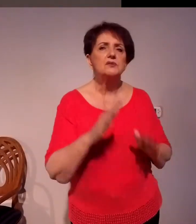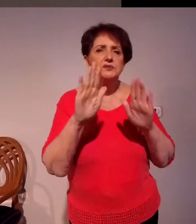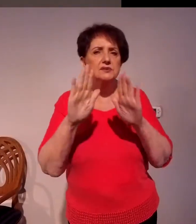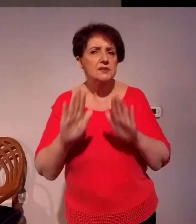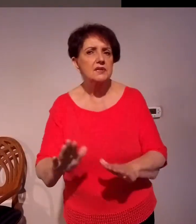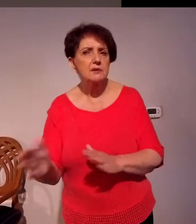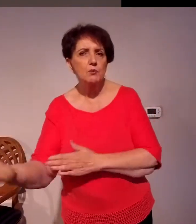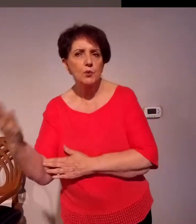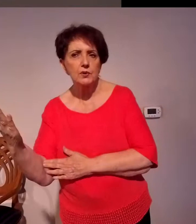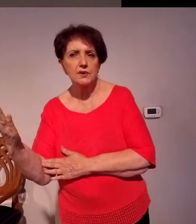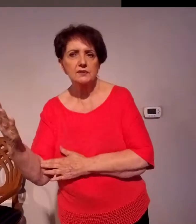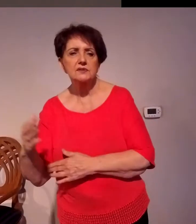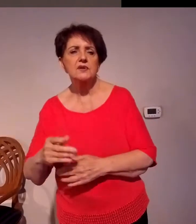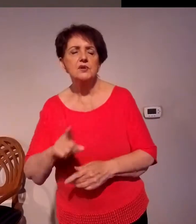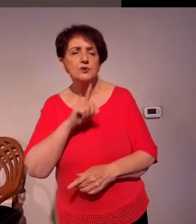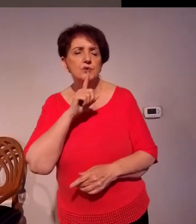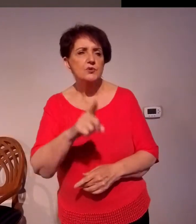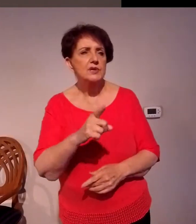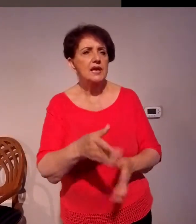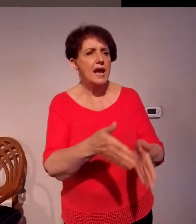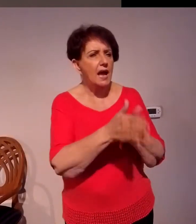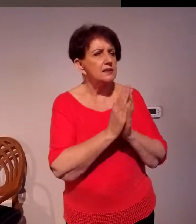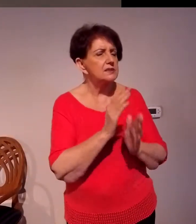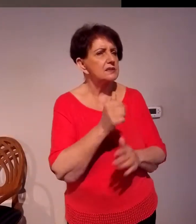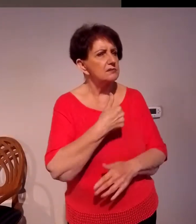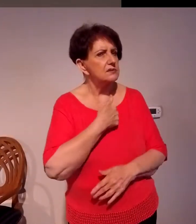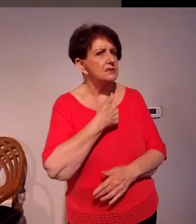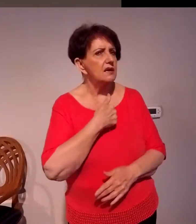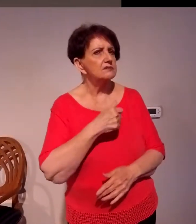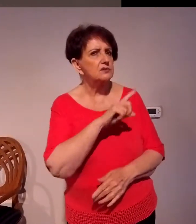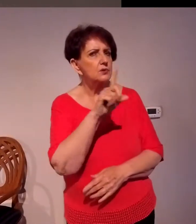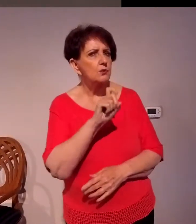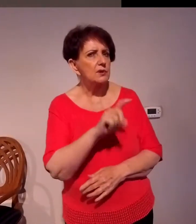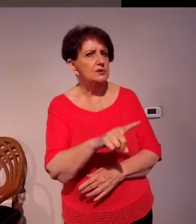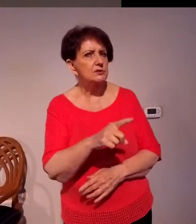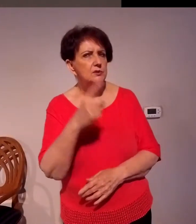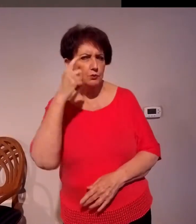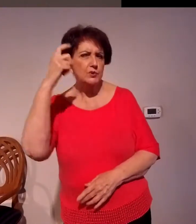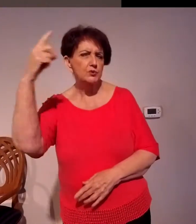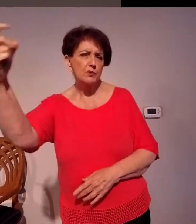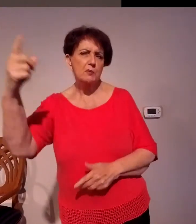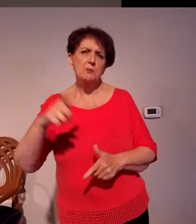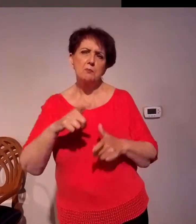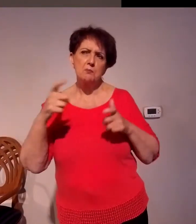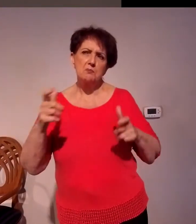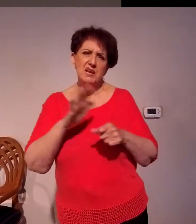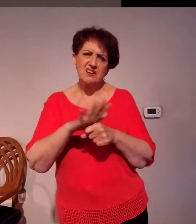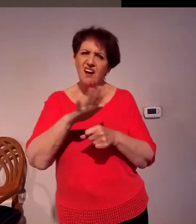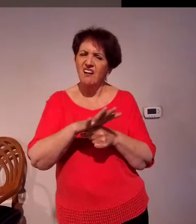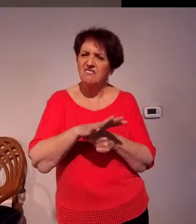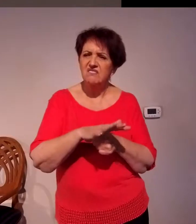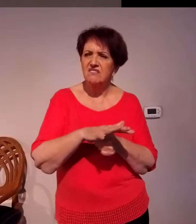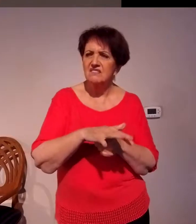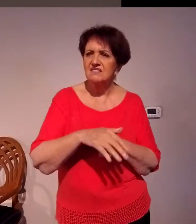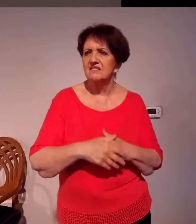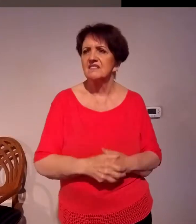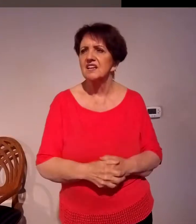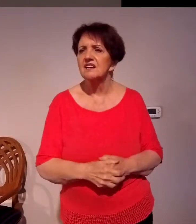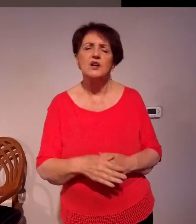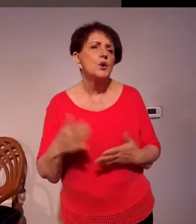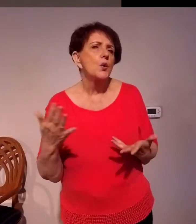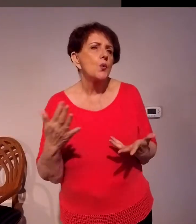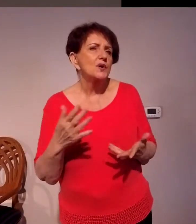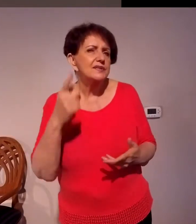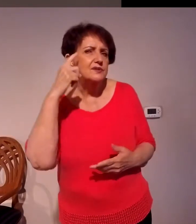really ask ourselves the question, are we dreaming big enough? What is